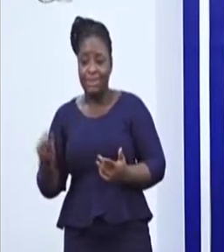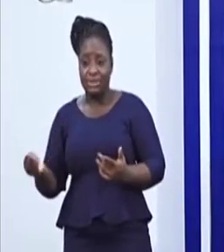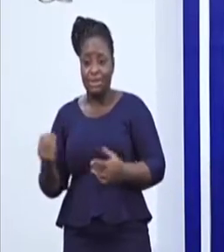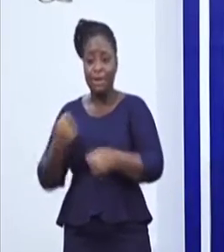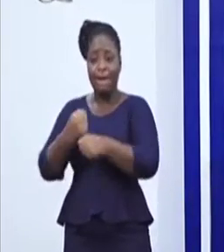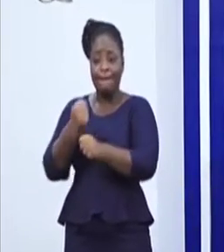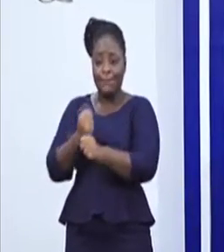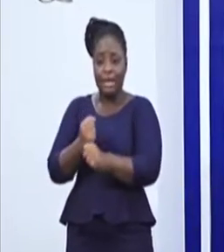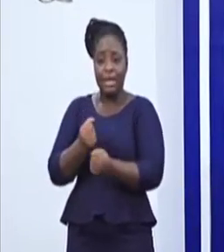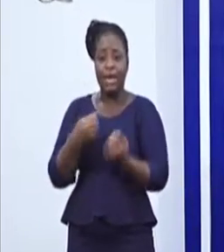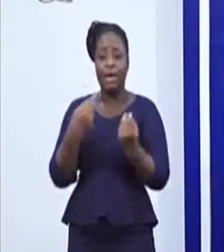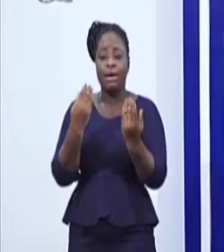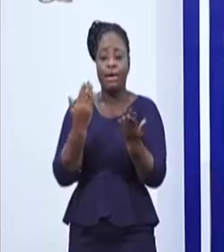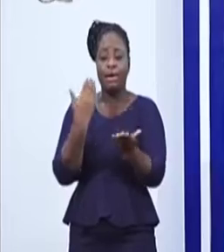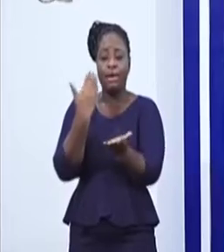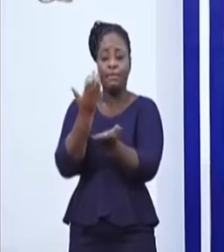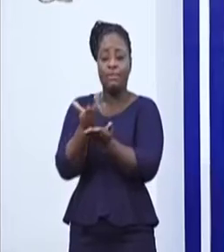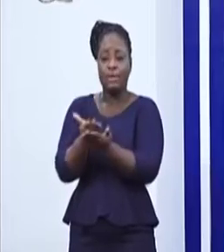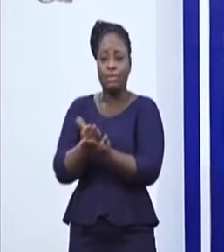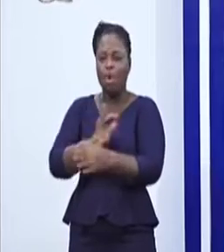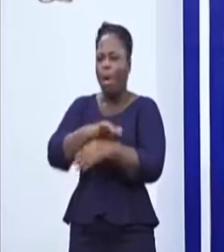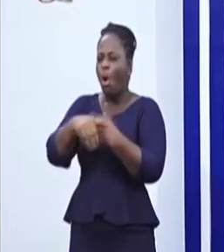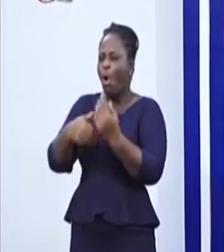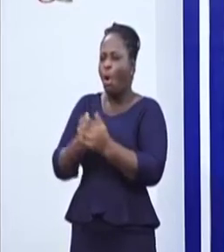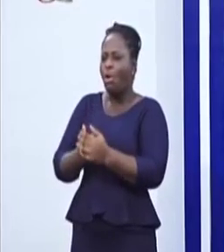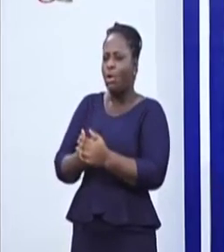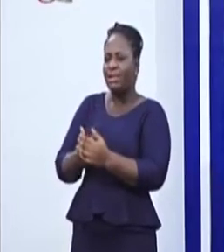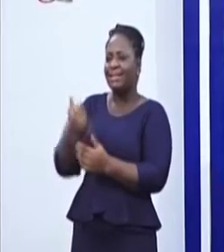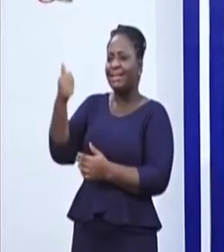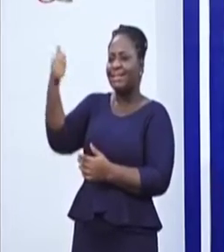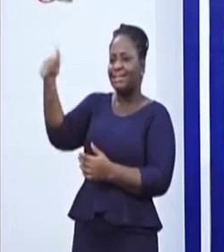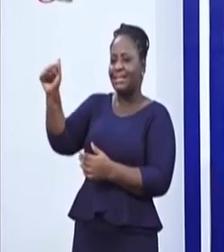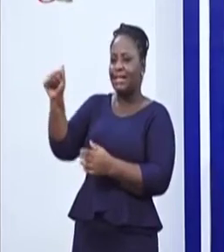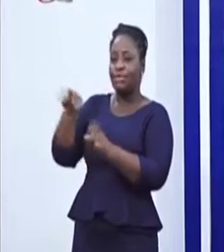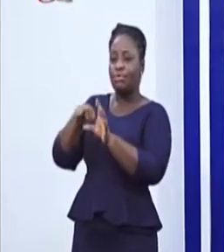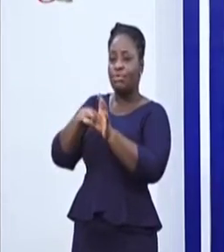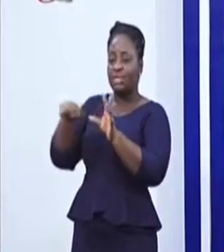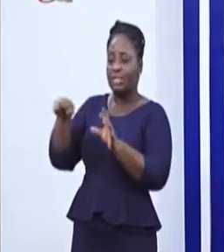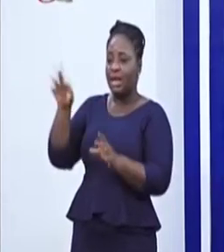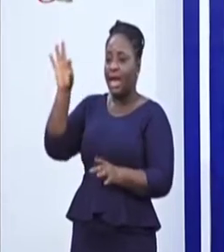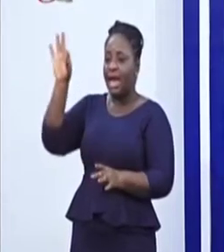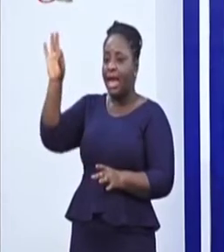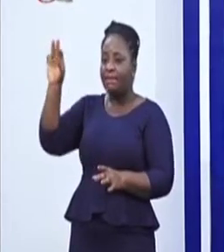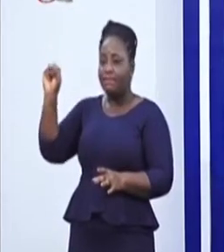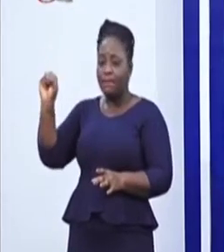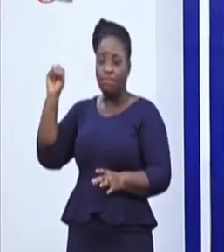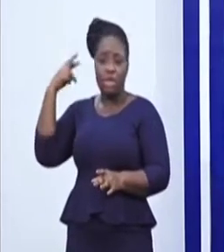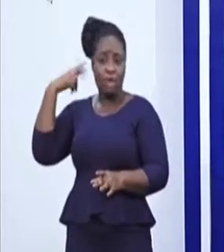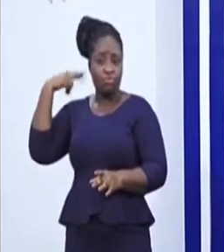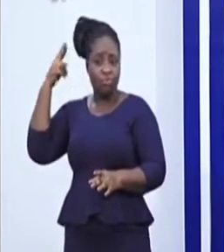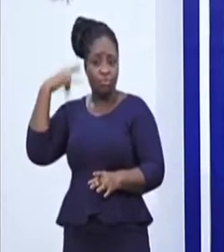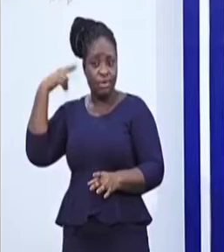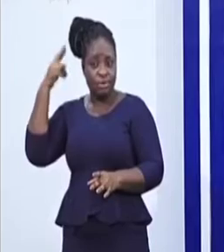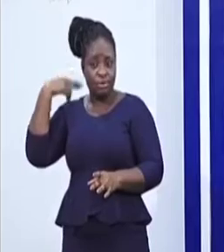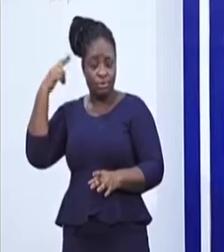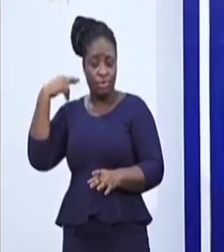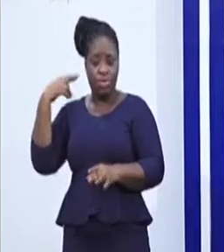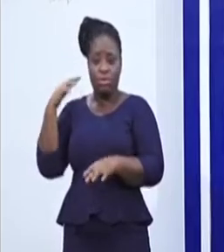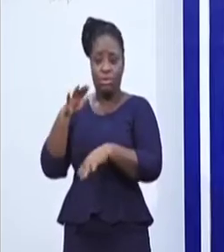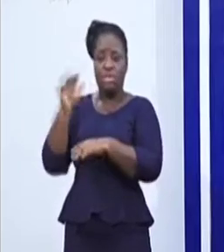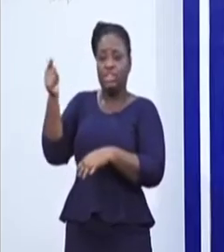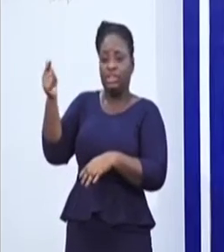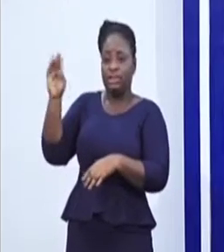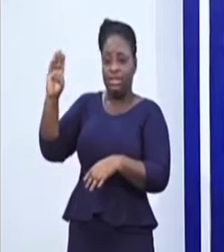materials are being made available to all the 10 regional FM stations of the Ghana Broadcasting